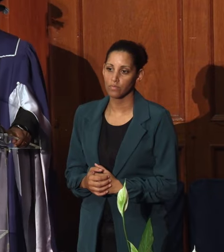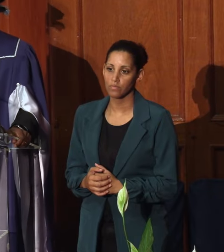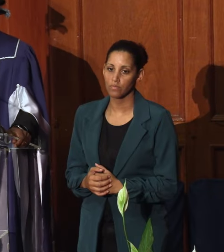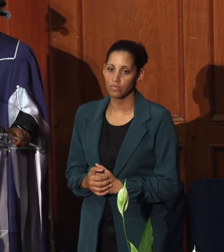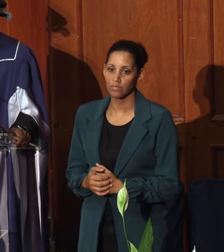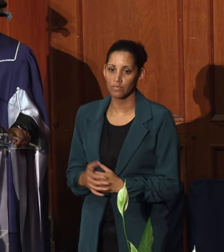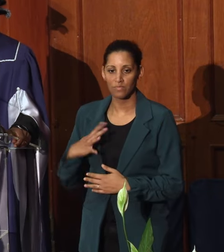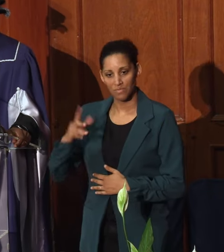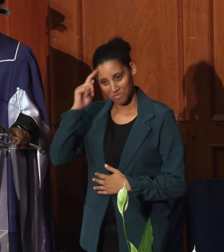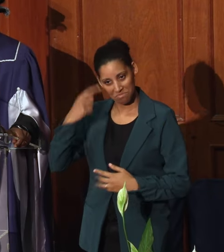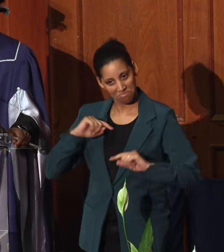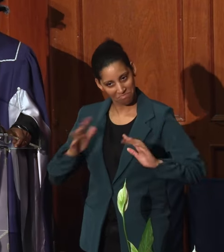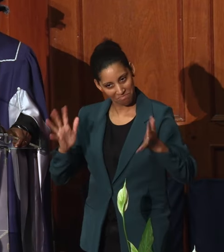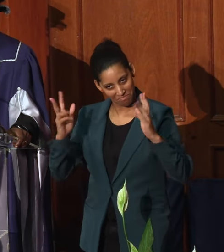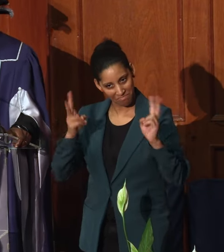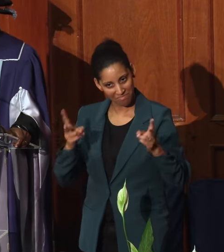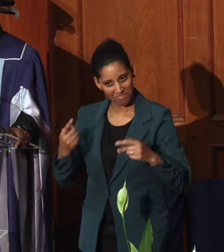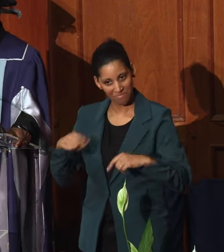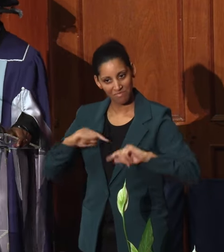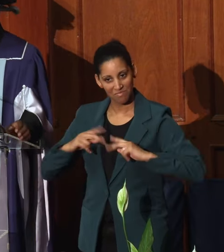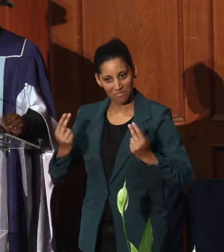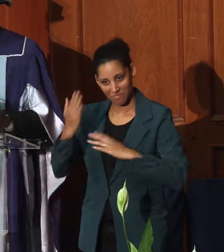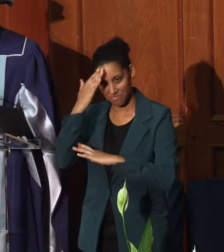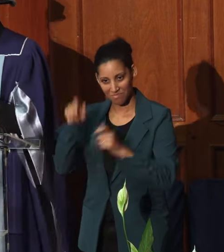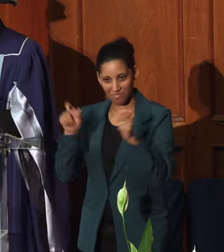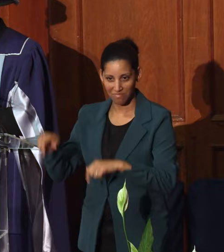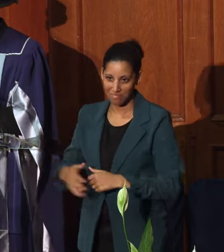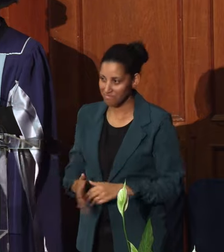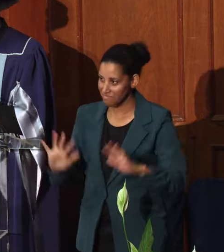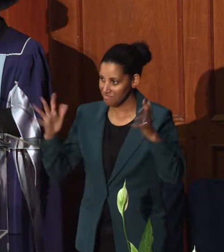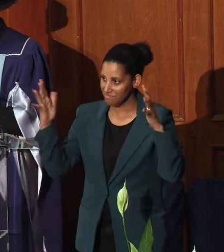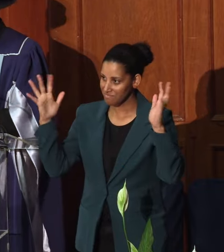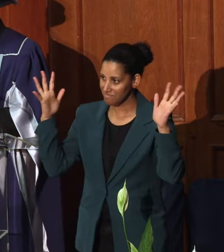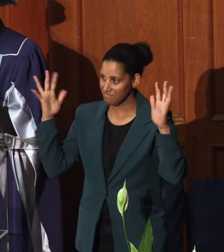Ladies and gentlemen, can we have another round of applause for our new graduates?